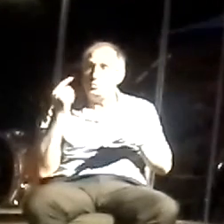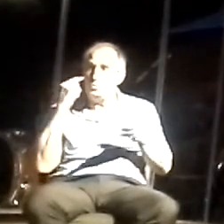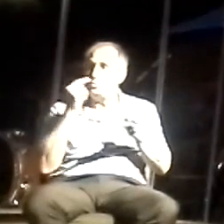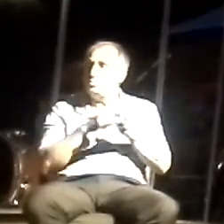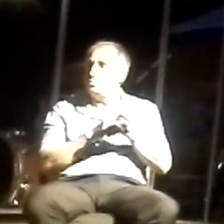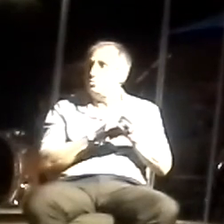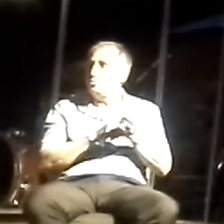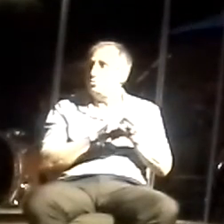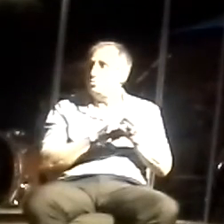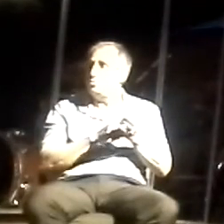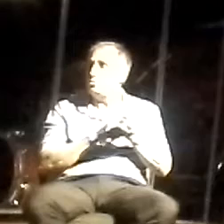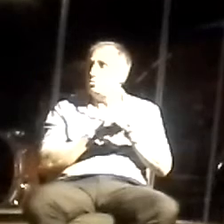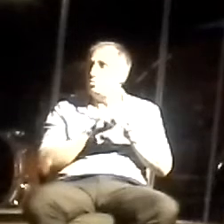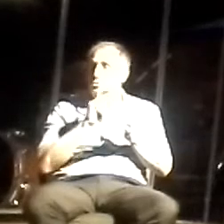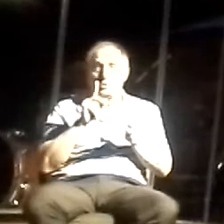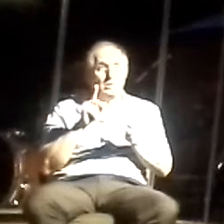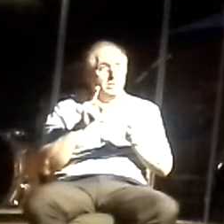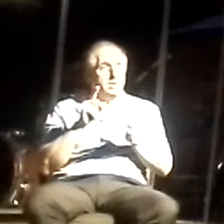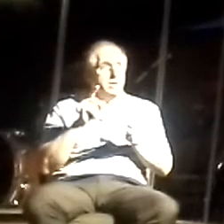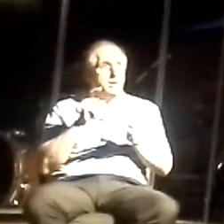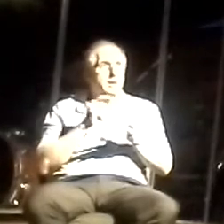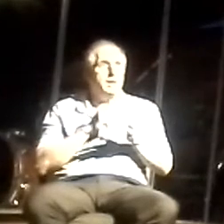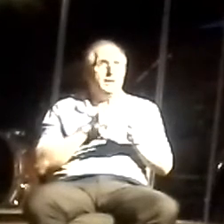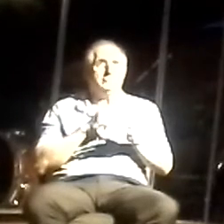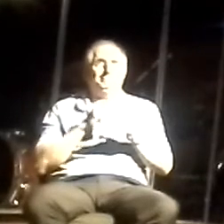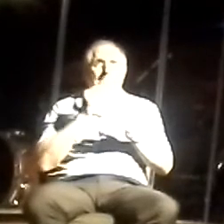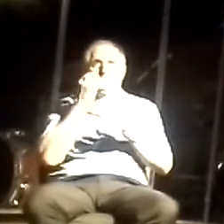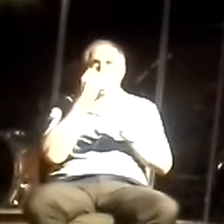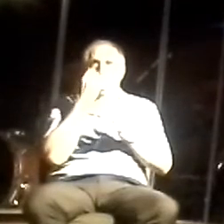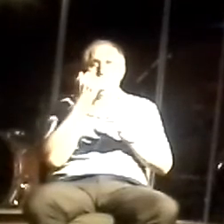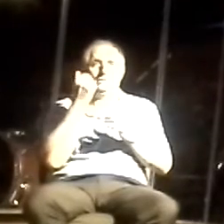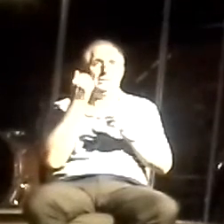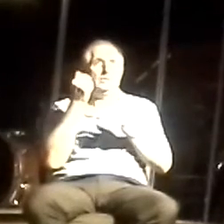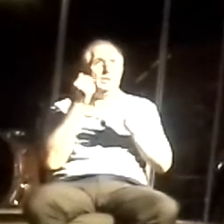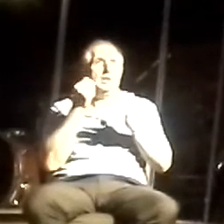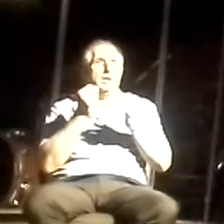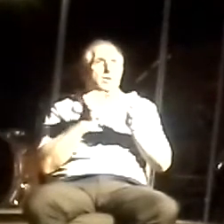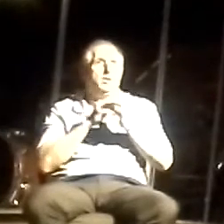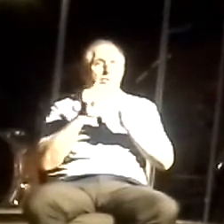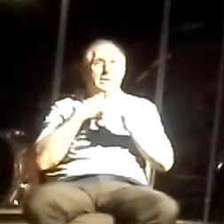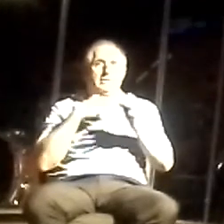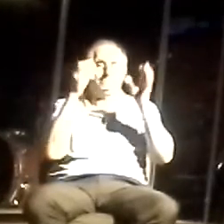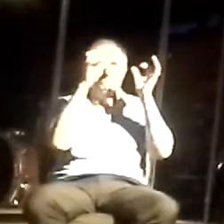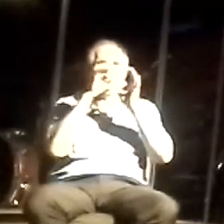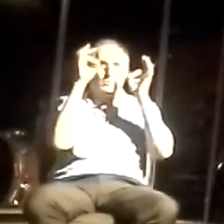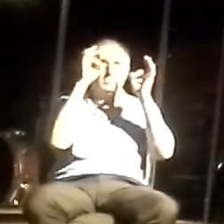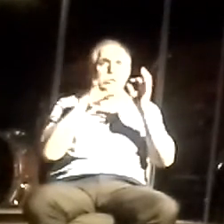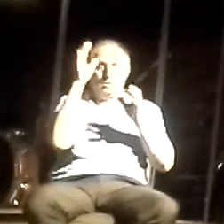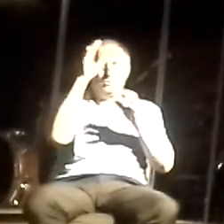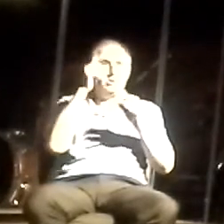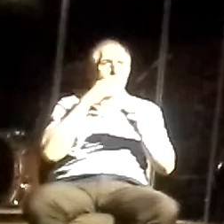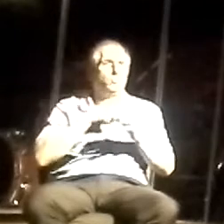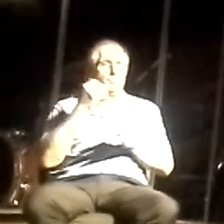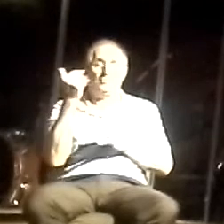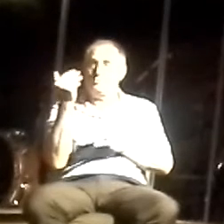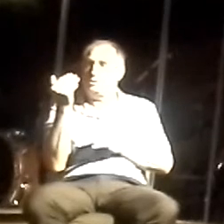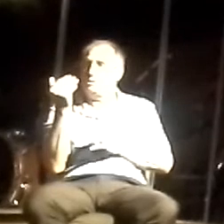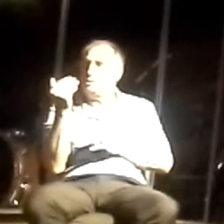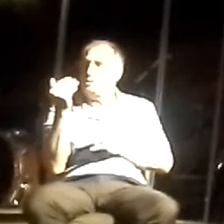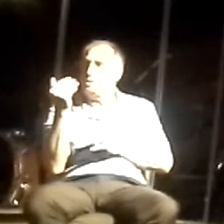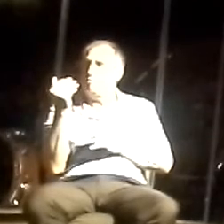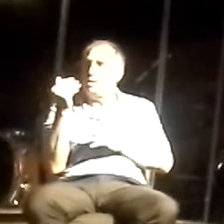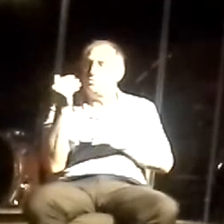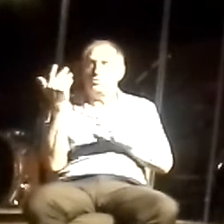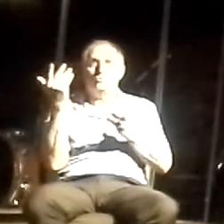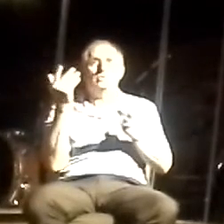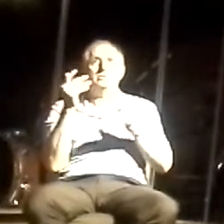there? All right. See, I shudder to think of the times I rolled my eyes at my parents when I was 15 years old. If I